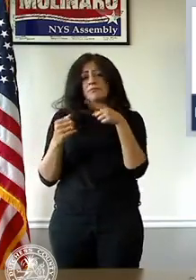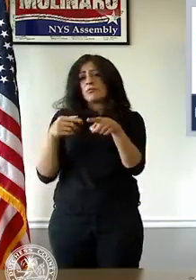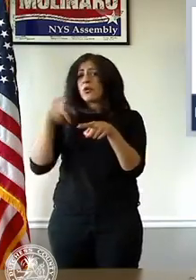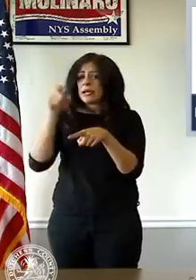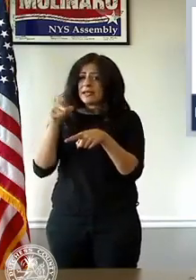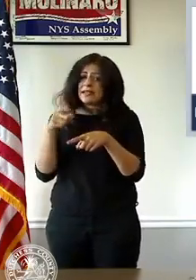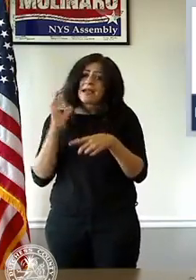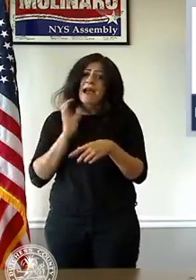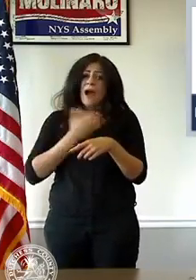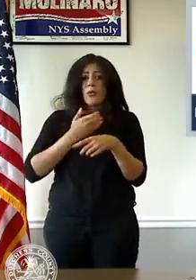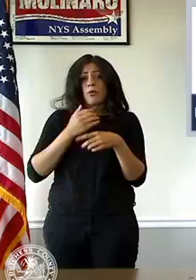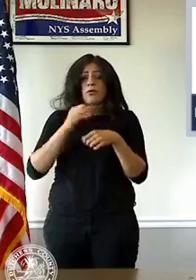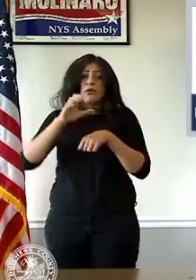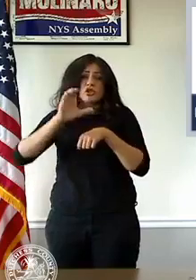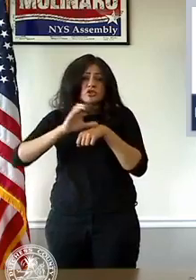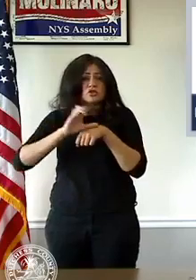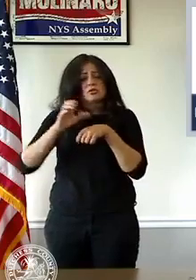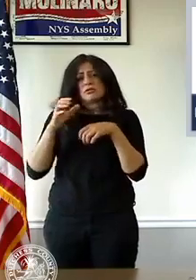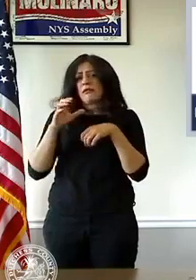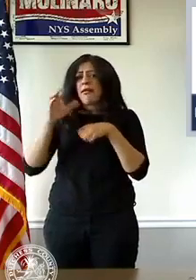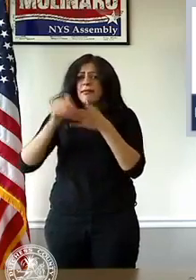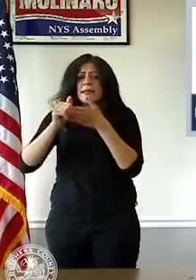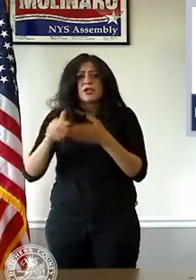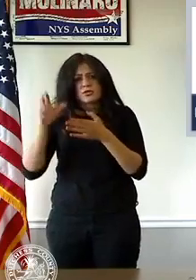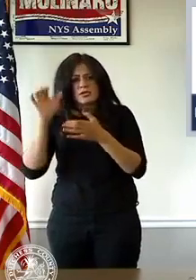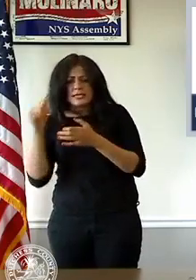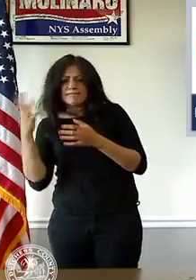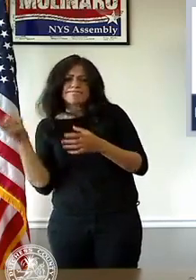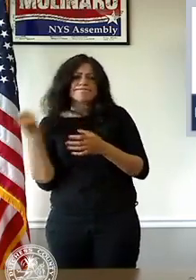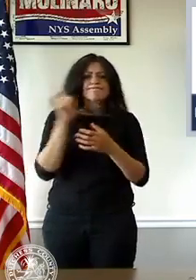to practice with congregants, with